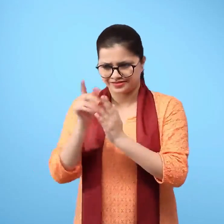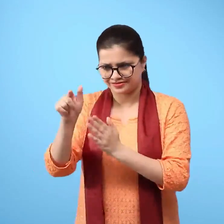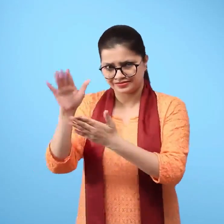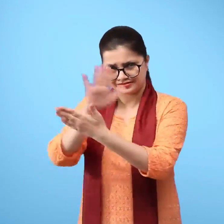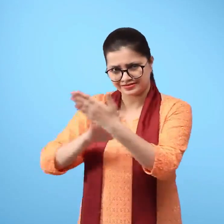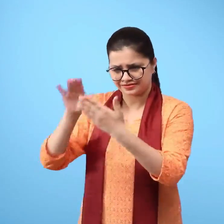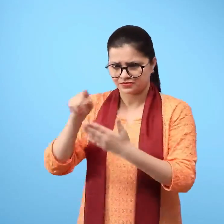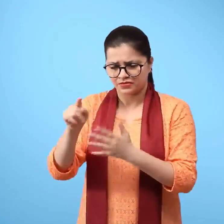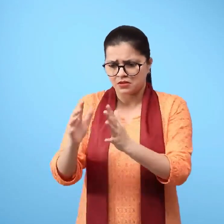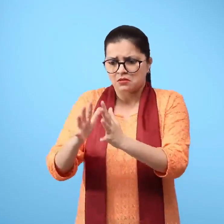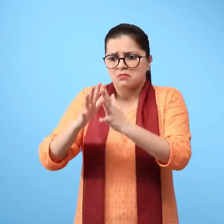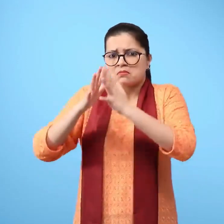office?